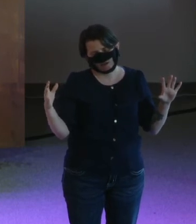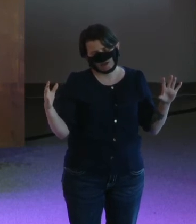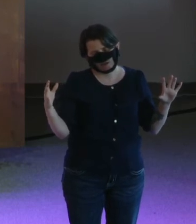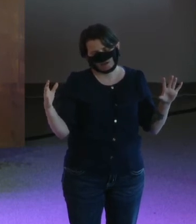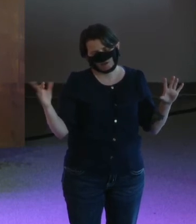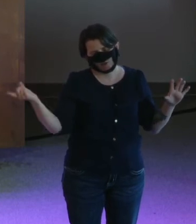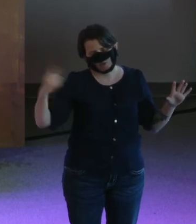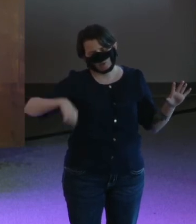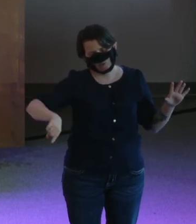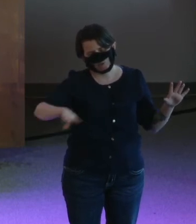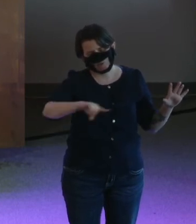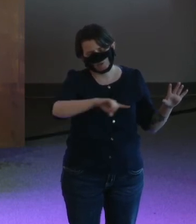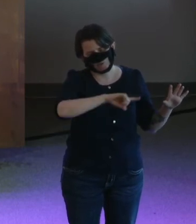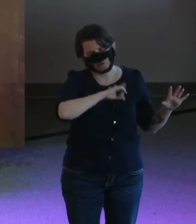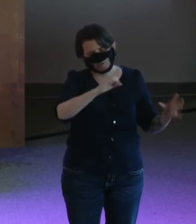breathe